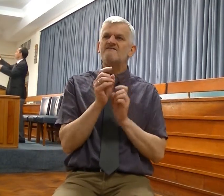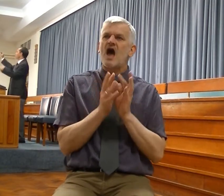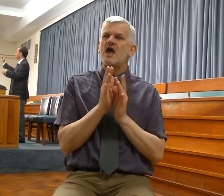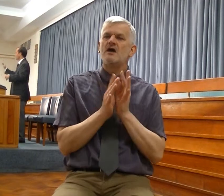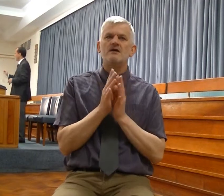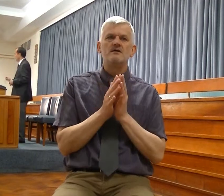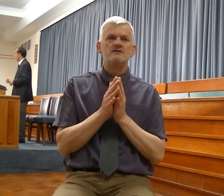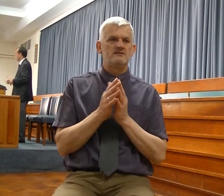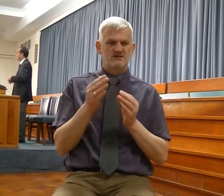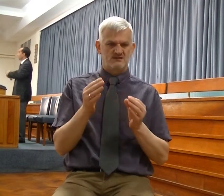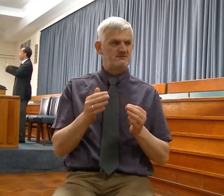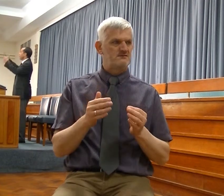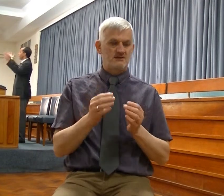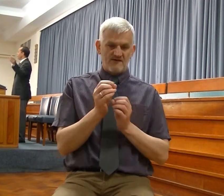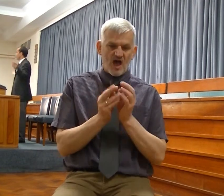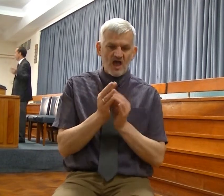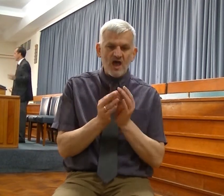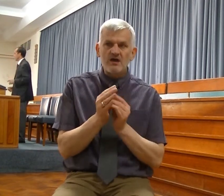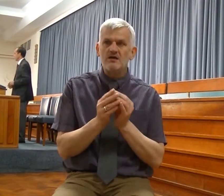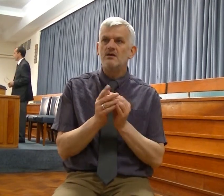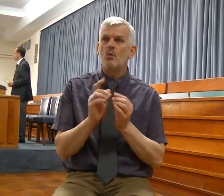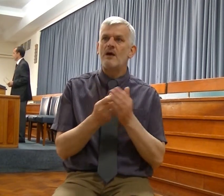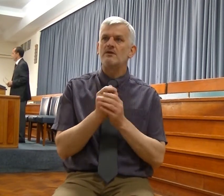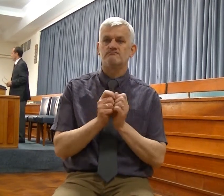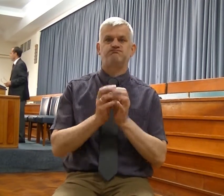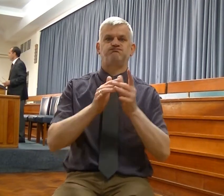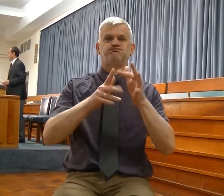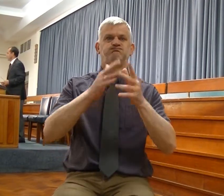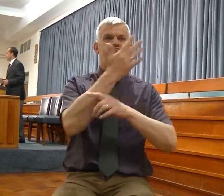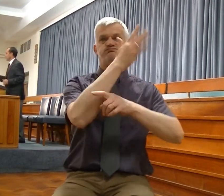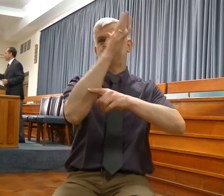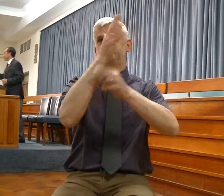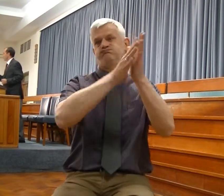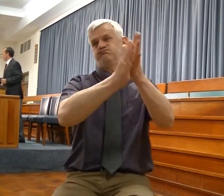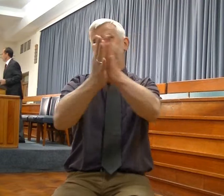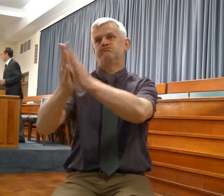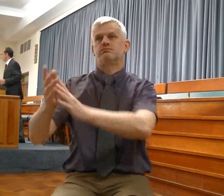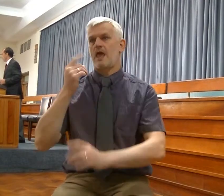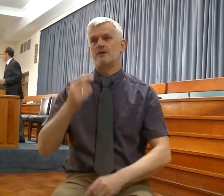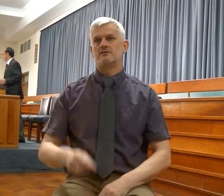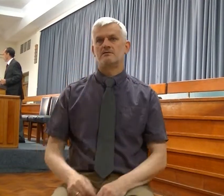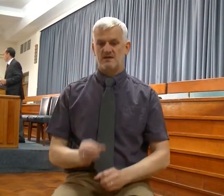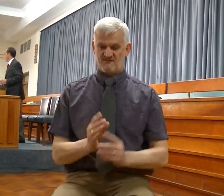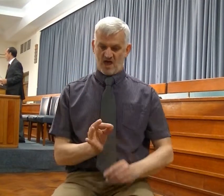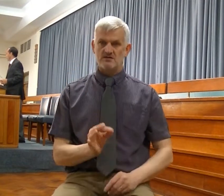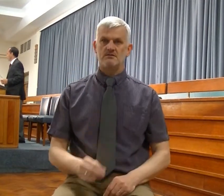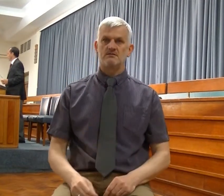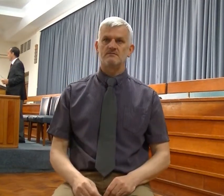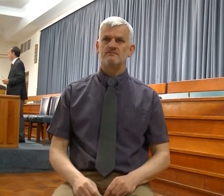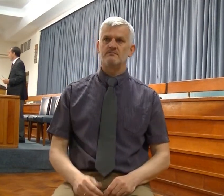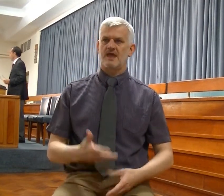so small. Even a sparkle of fire can burn a whole forest. And this is about a